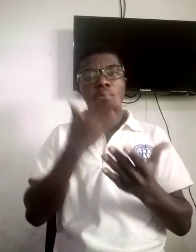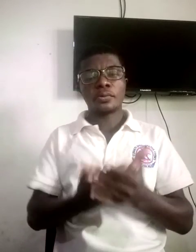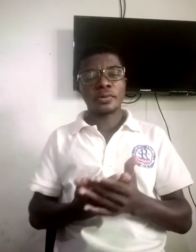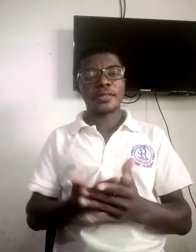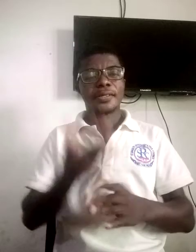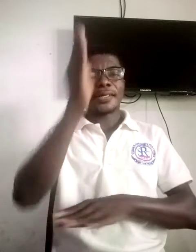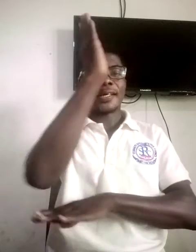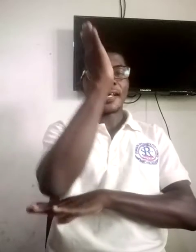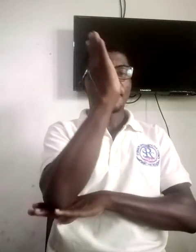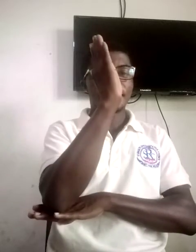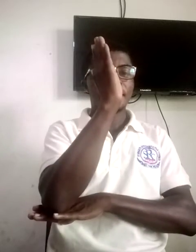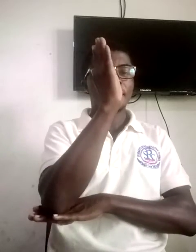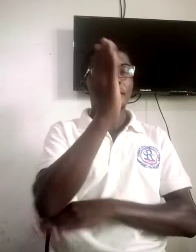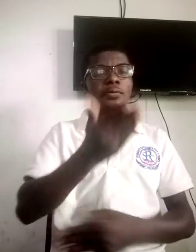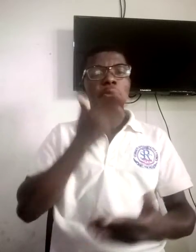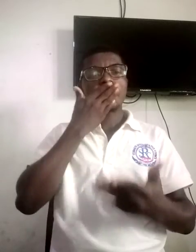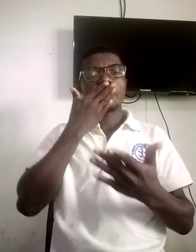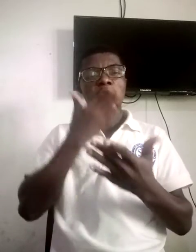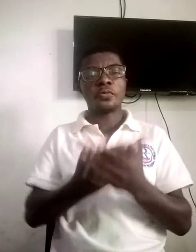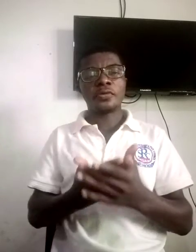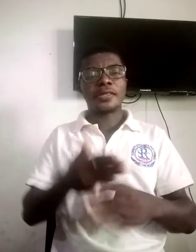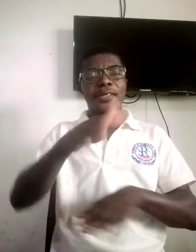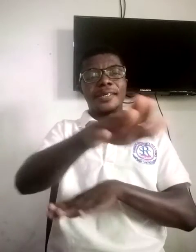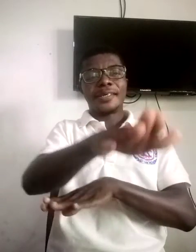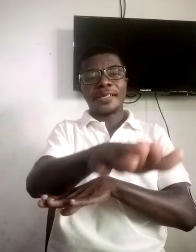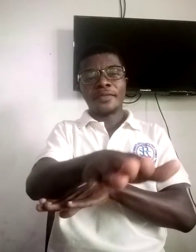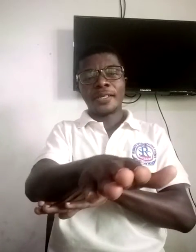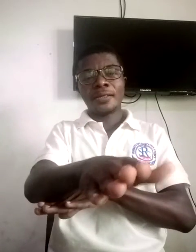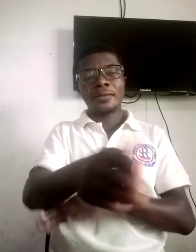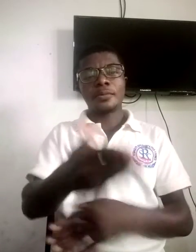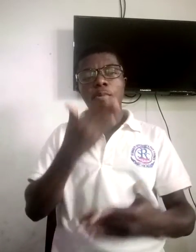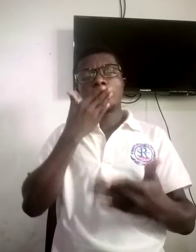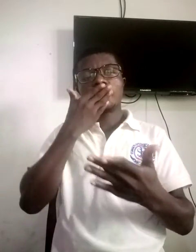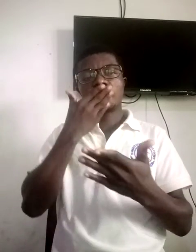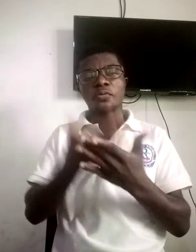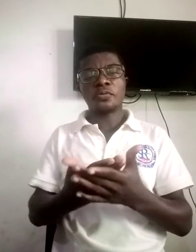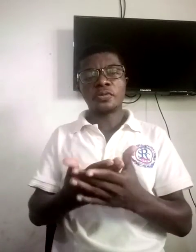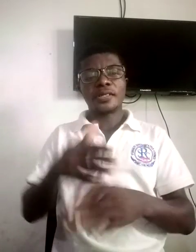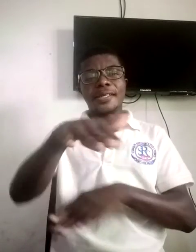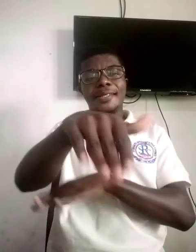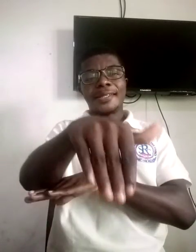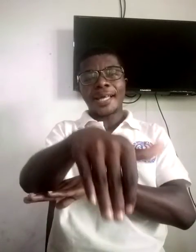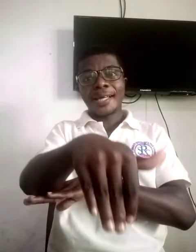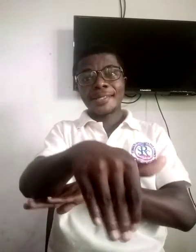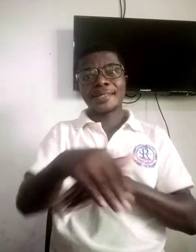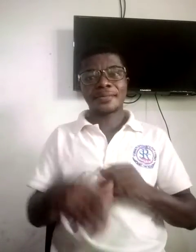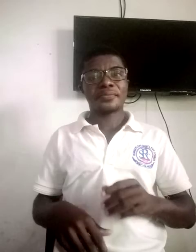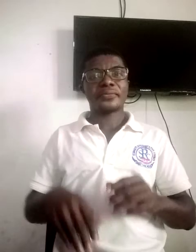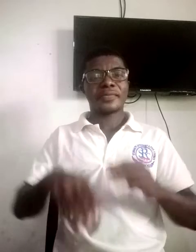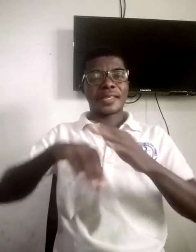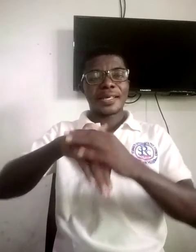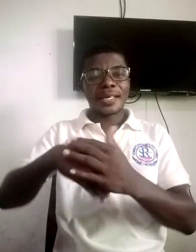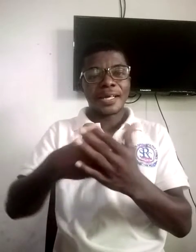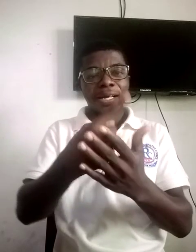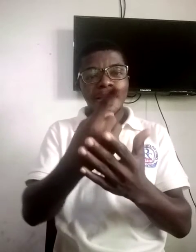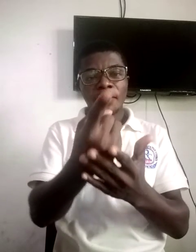good afternoon, good evening, good night. How are